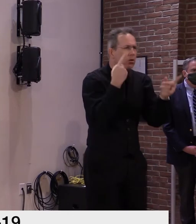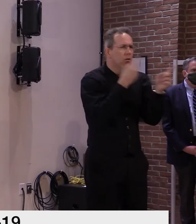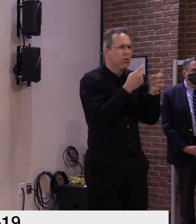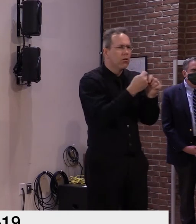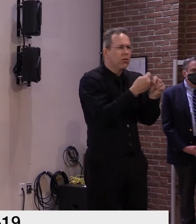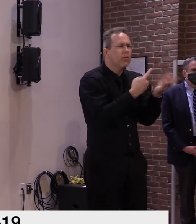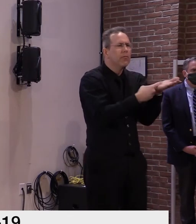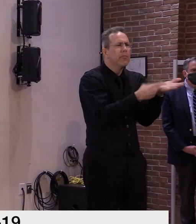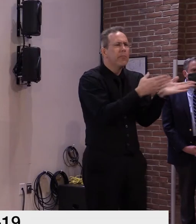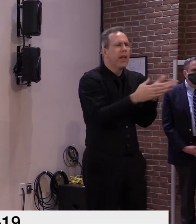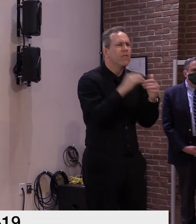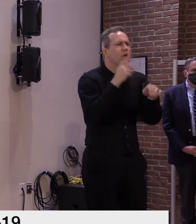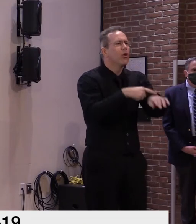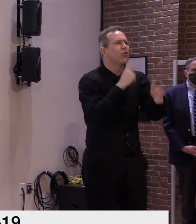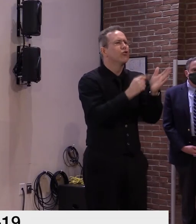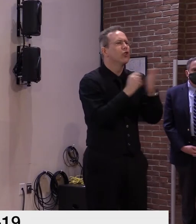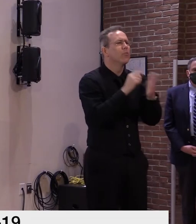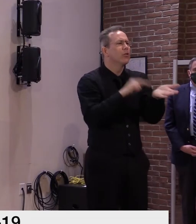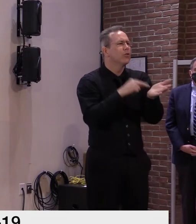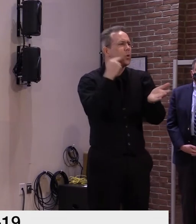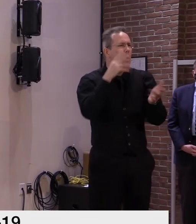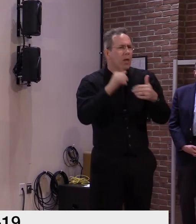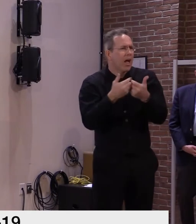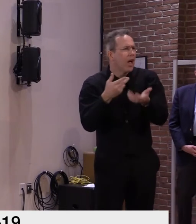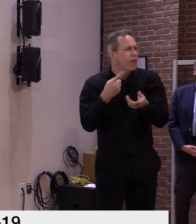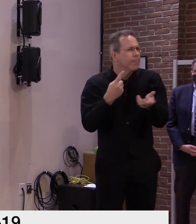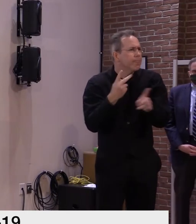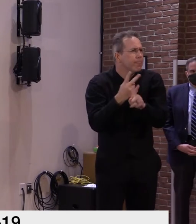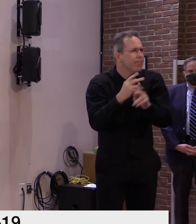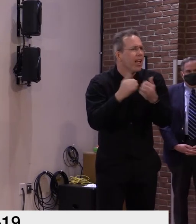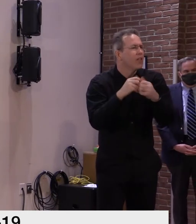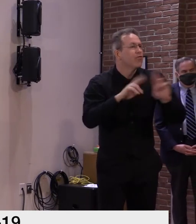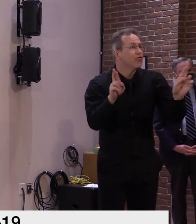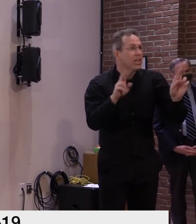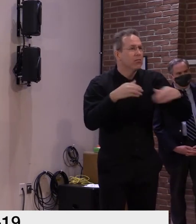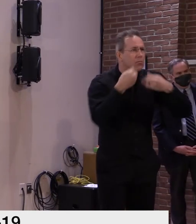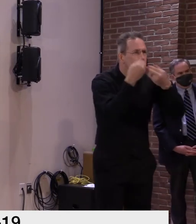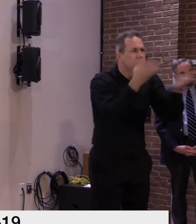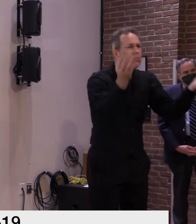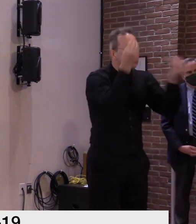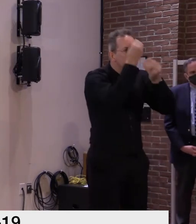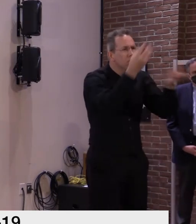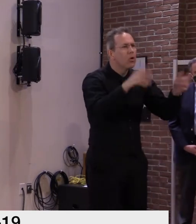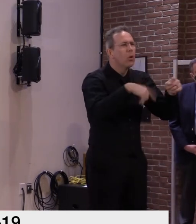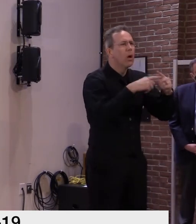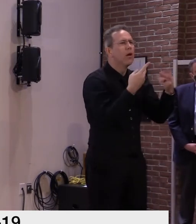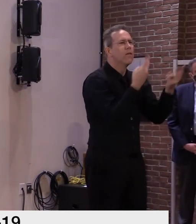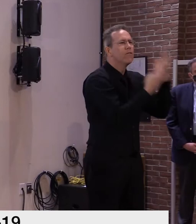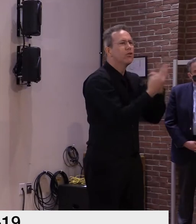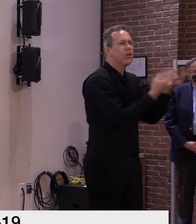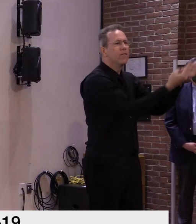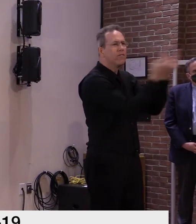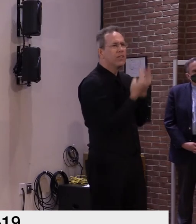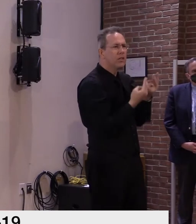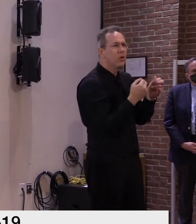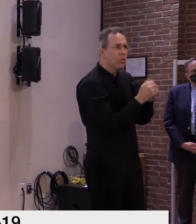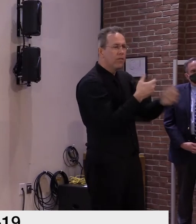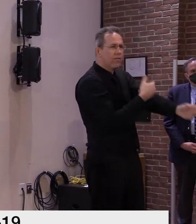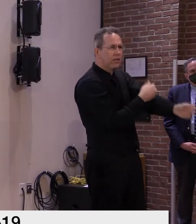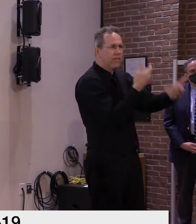we'll be issuing this guidance effective today, I think it is. It will be on our